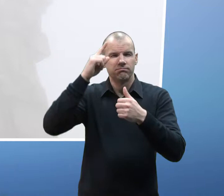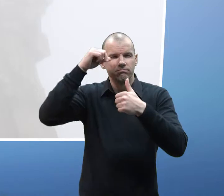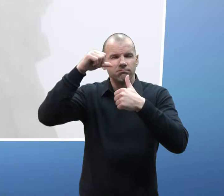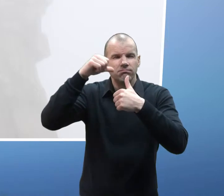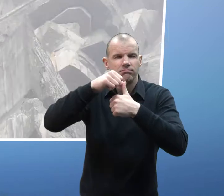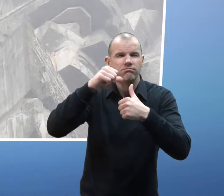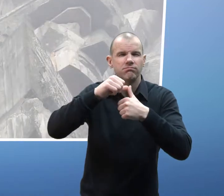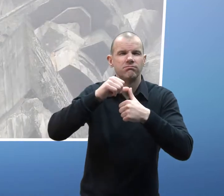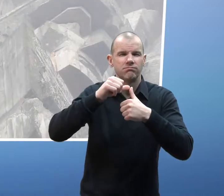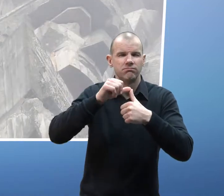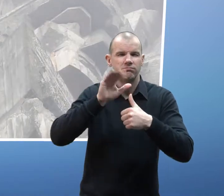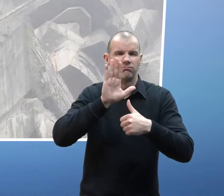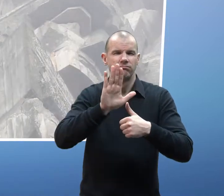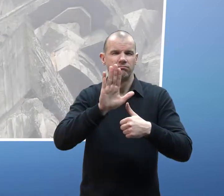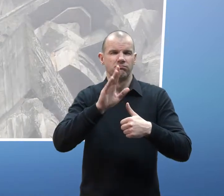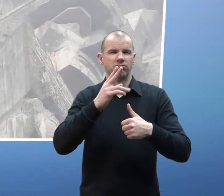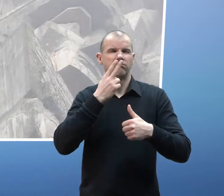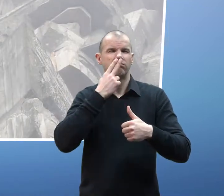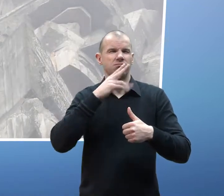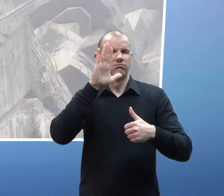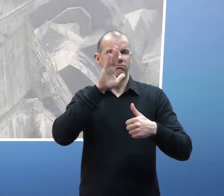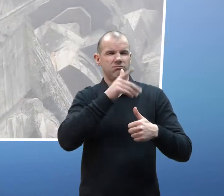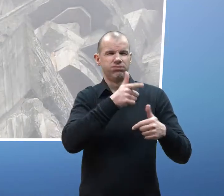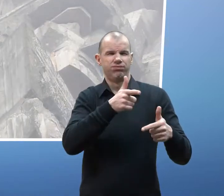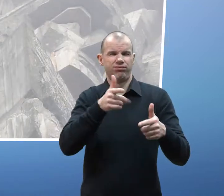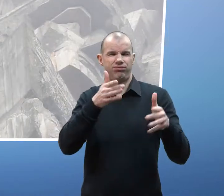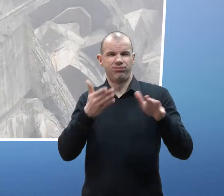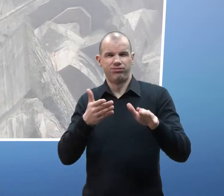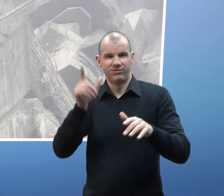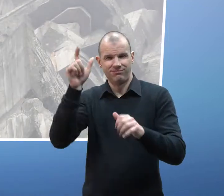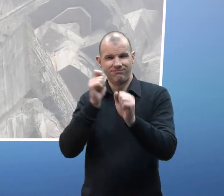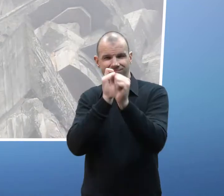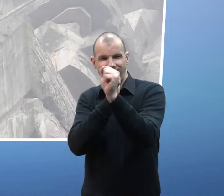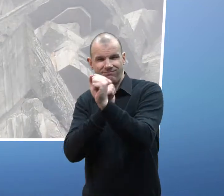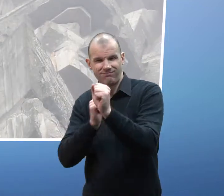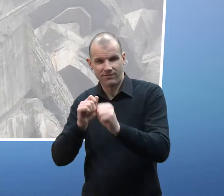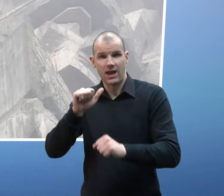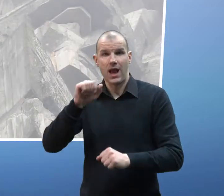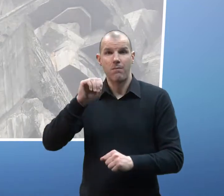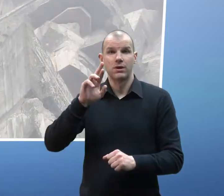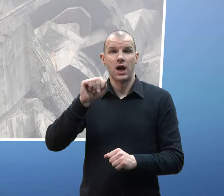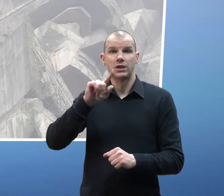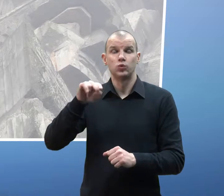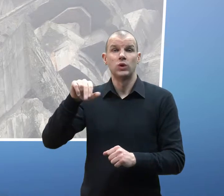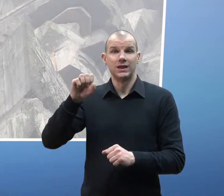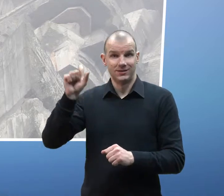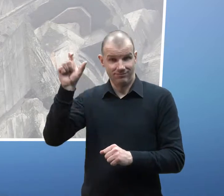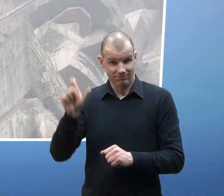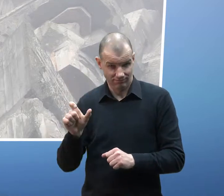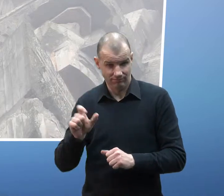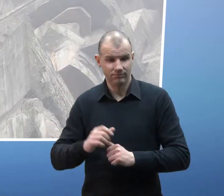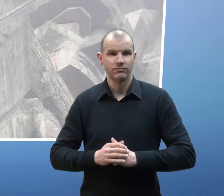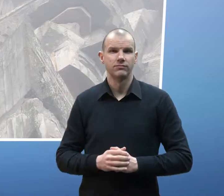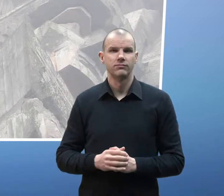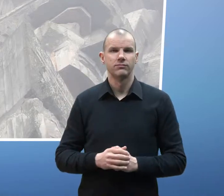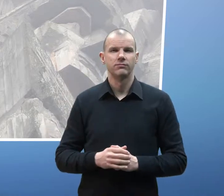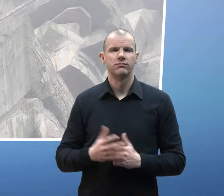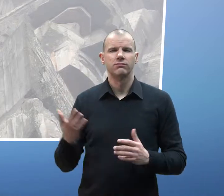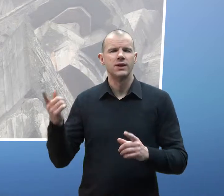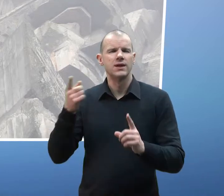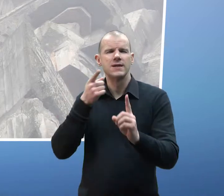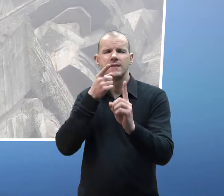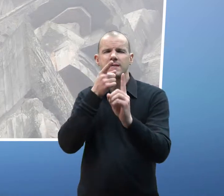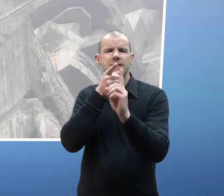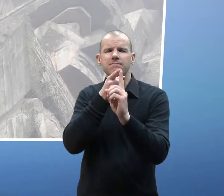victims. The main aim of the sculpture was to evoke the viewer's feeling that they came to a special place. The